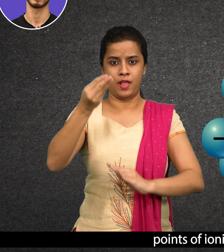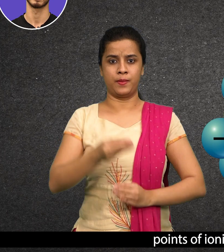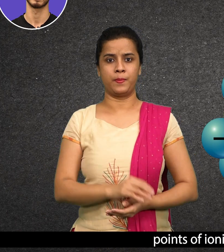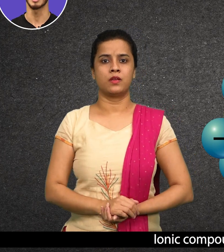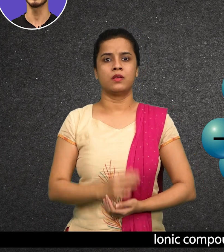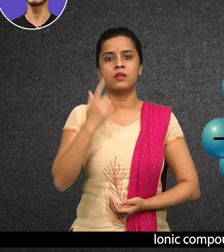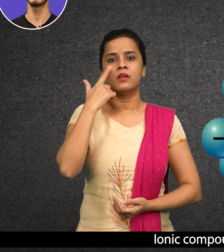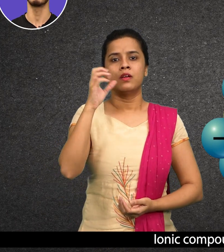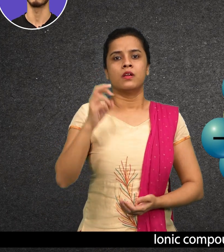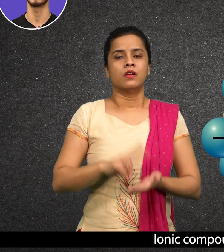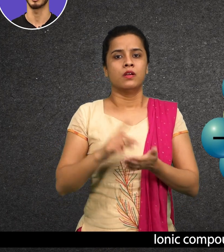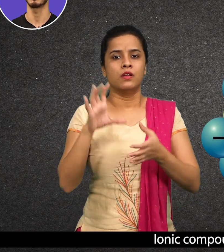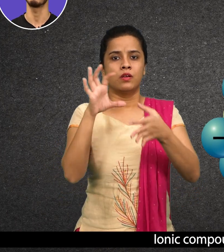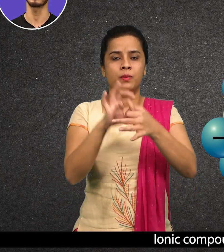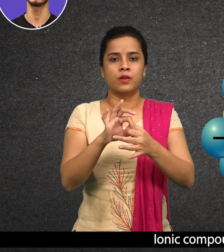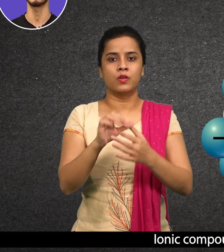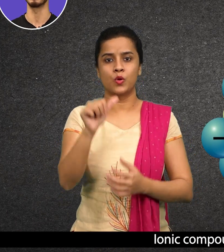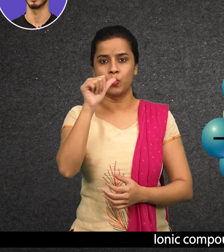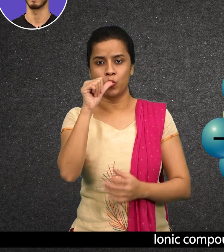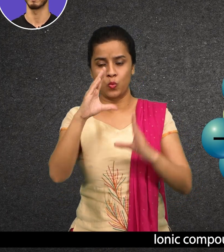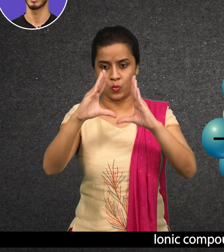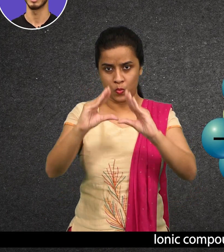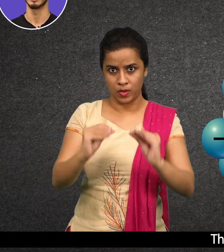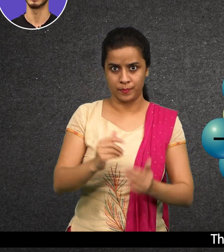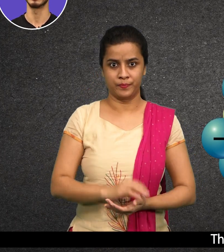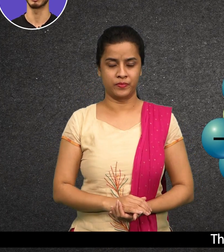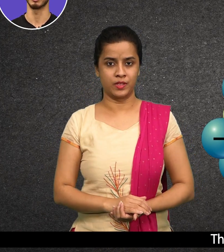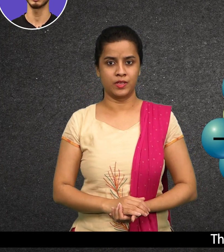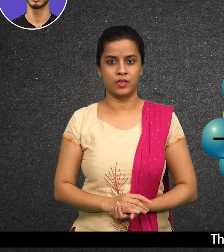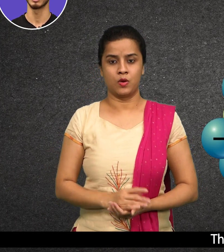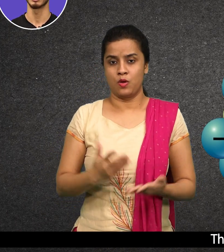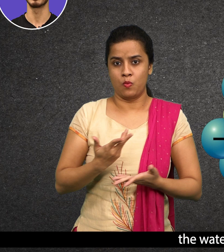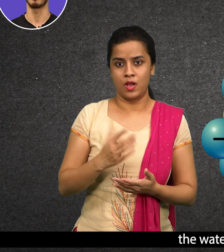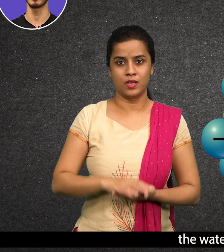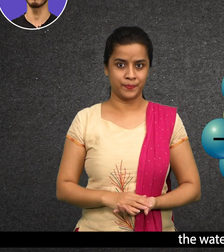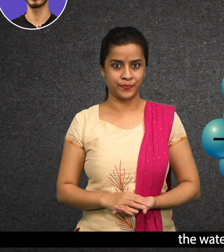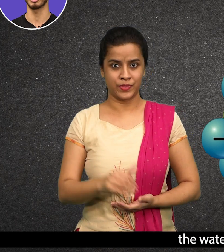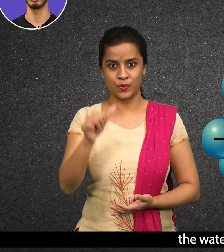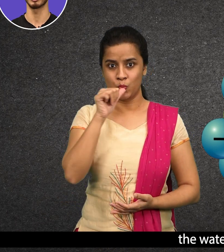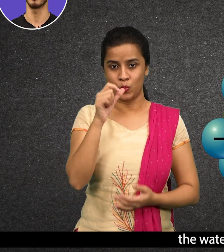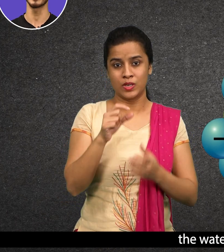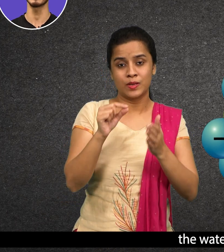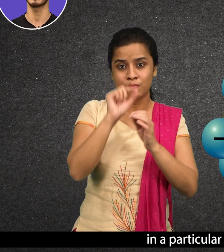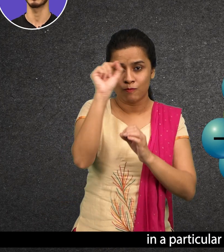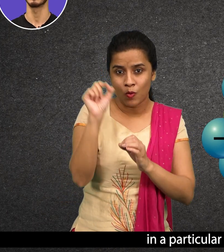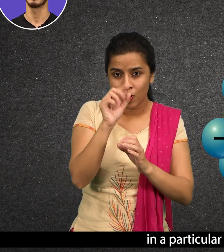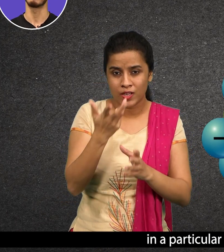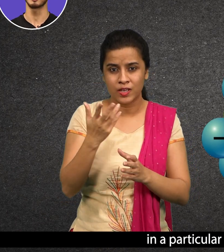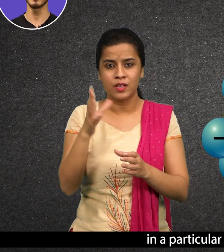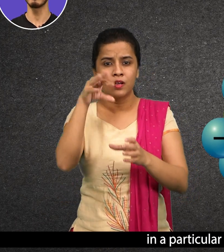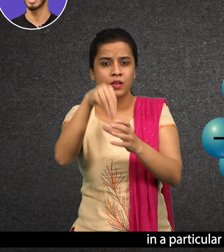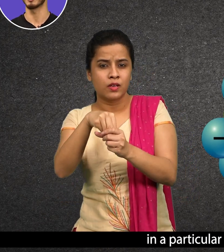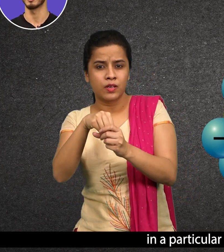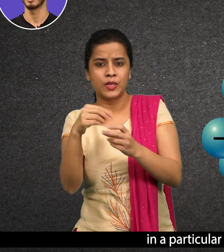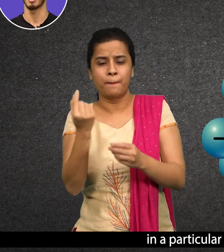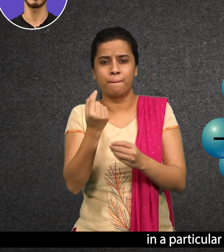Ionic compounds are water soluble. This is because The water molecules orient in a